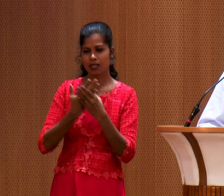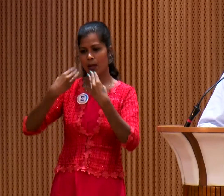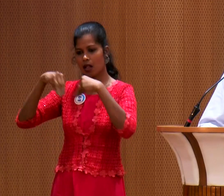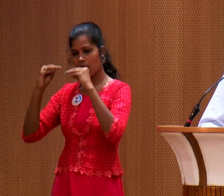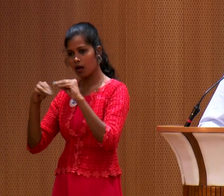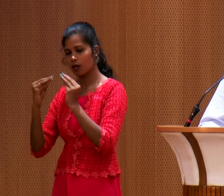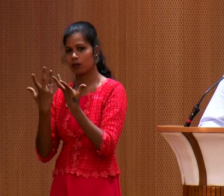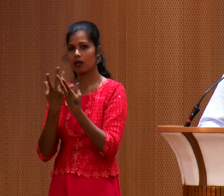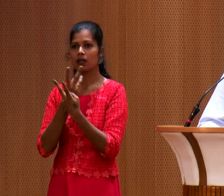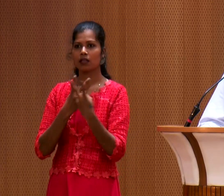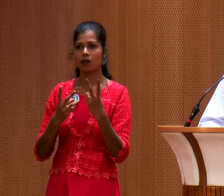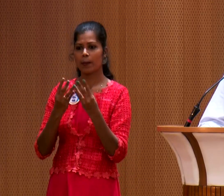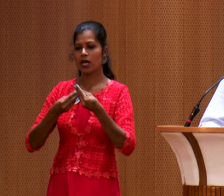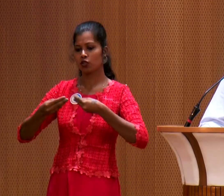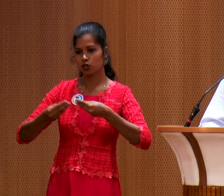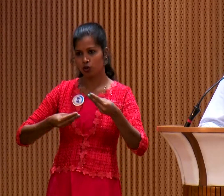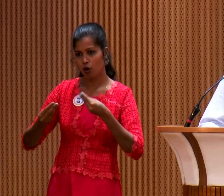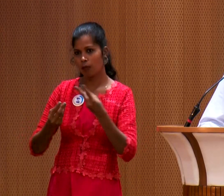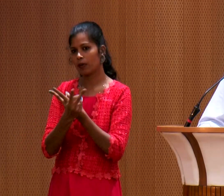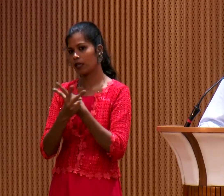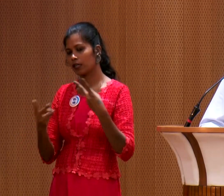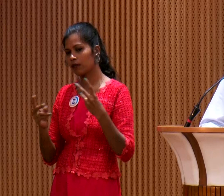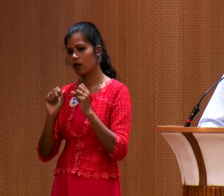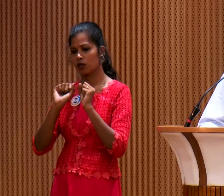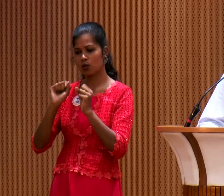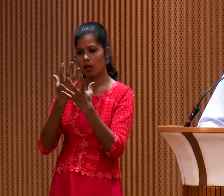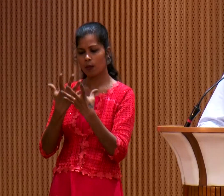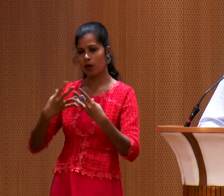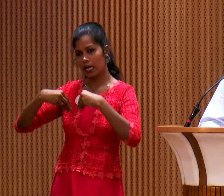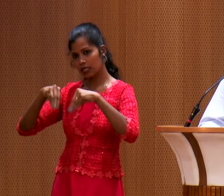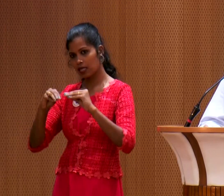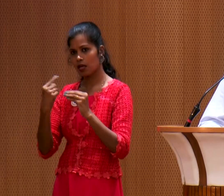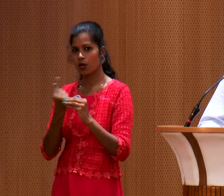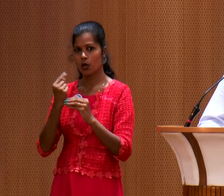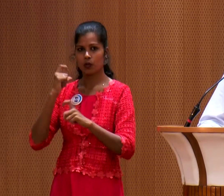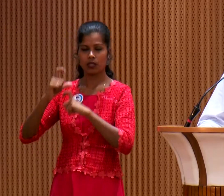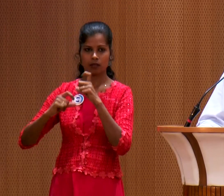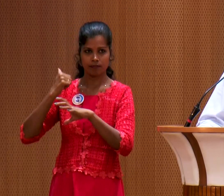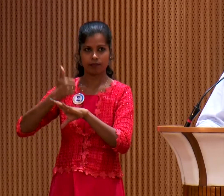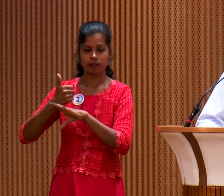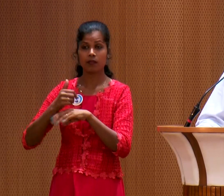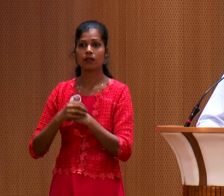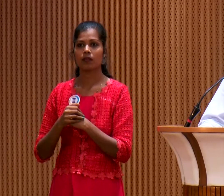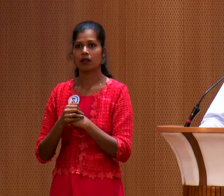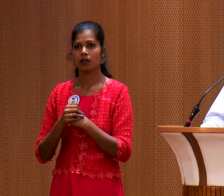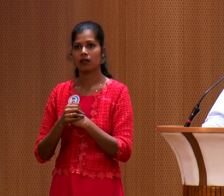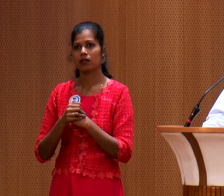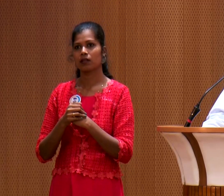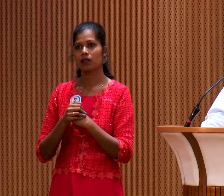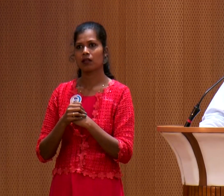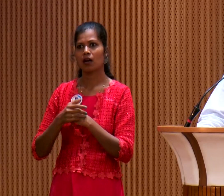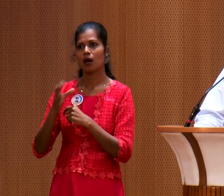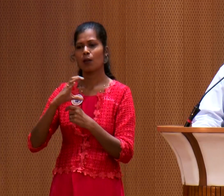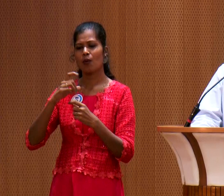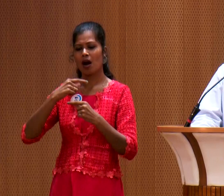Alleppey are a one-stop shop for a wide range of diversified entrance mats. But I must say that the coir